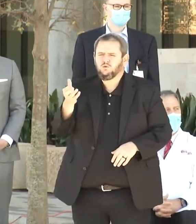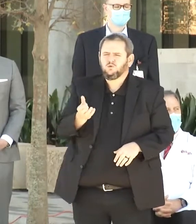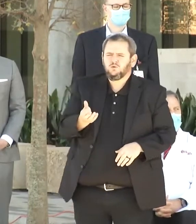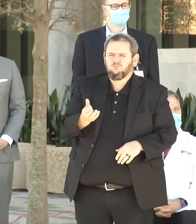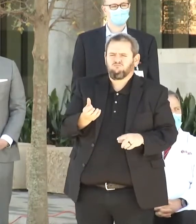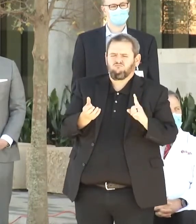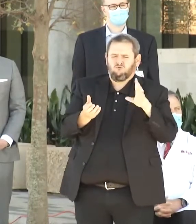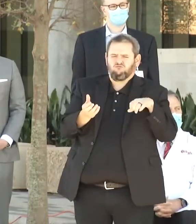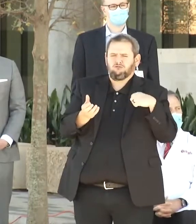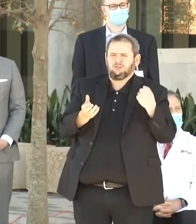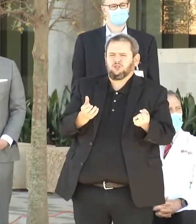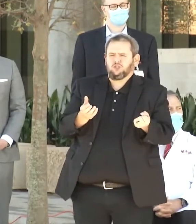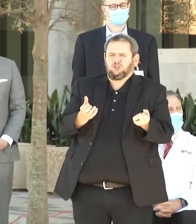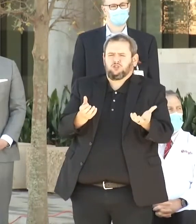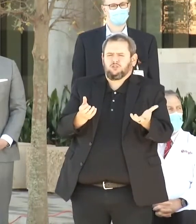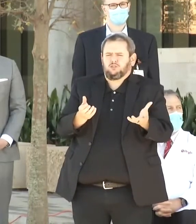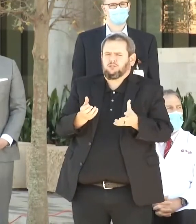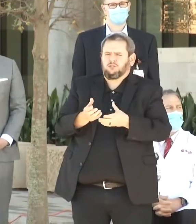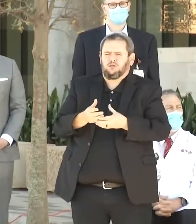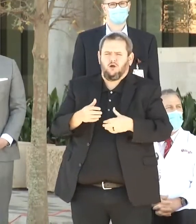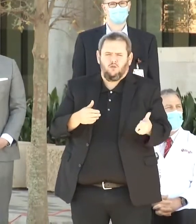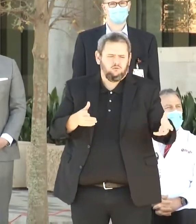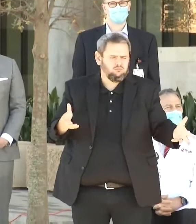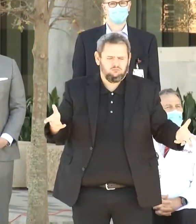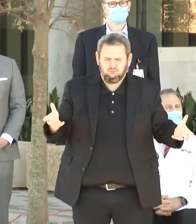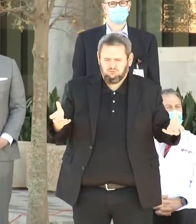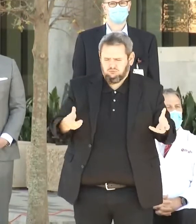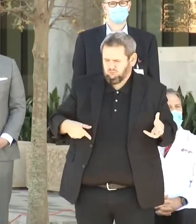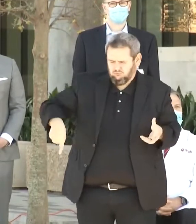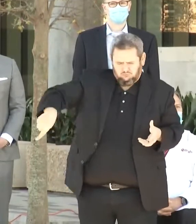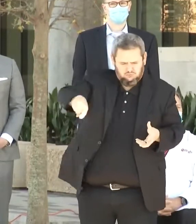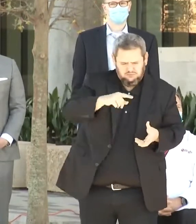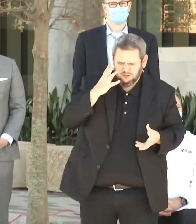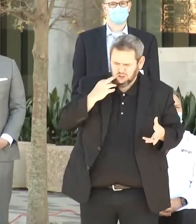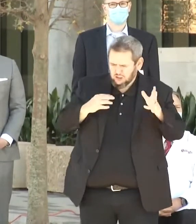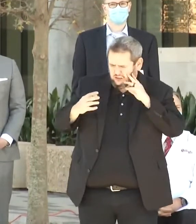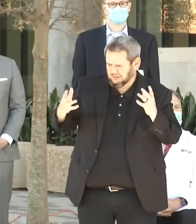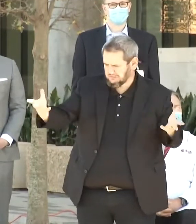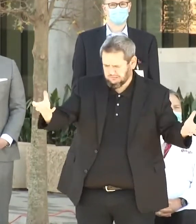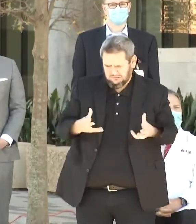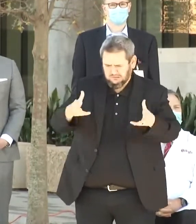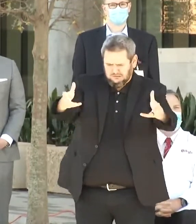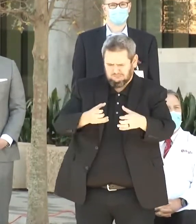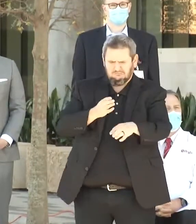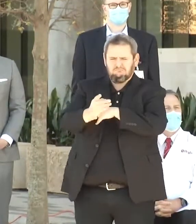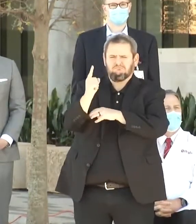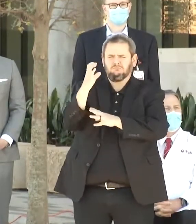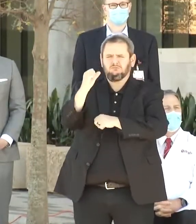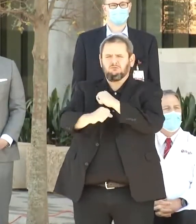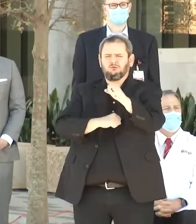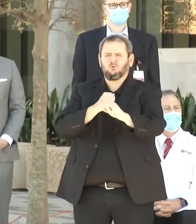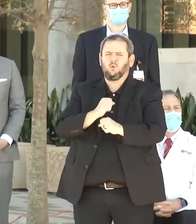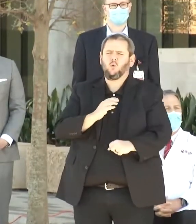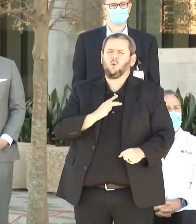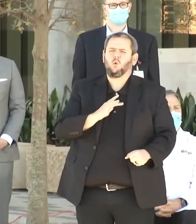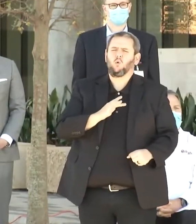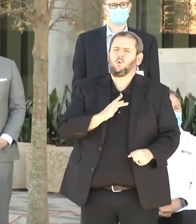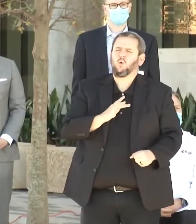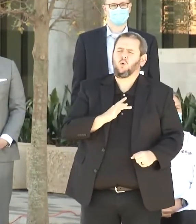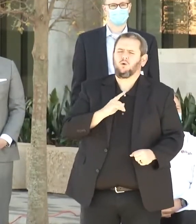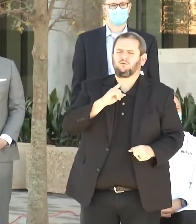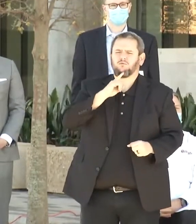kept in constant contact to discuss things like clinical trial results, to formulate policies. We